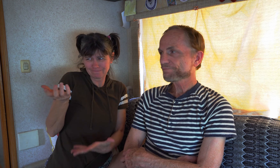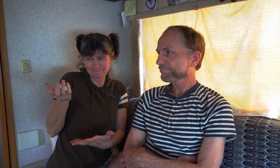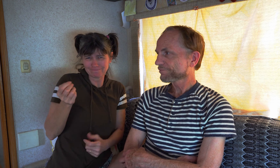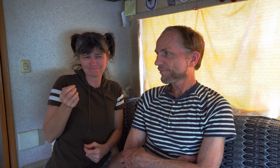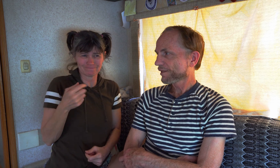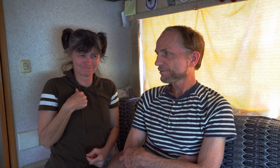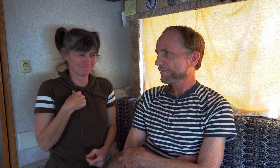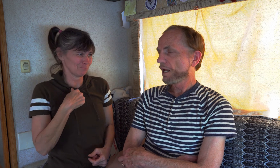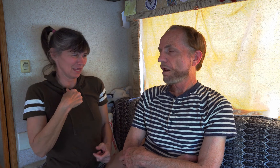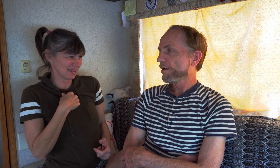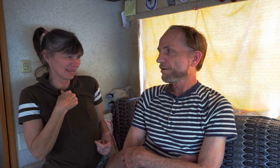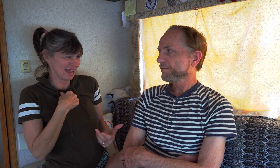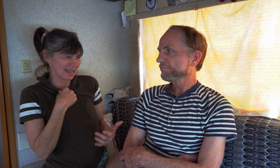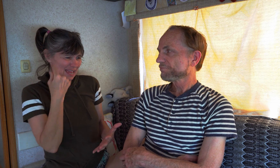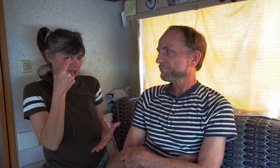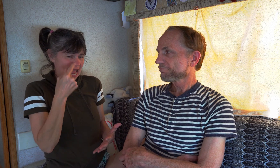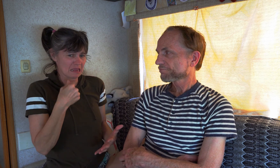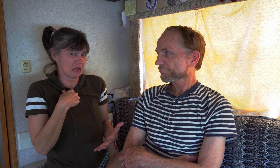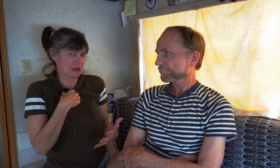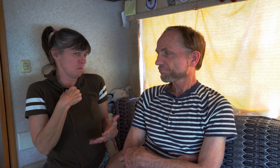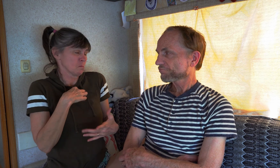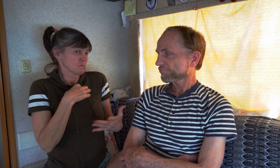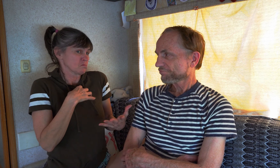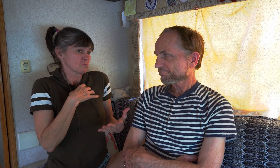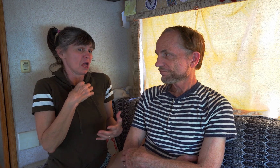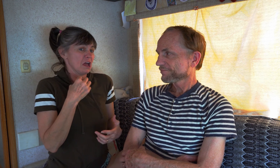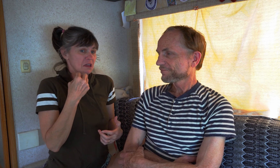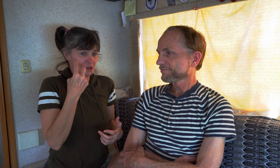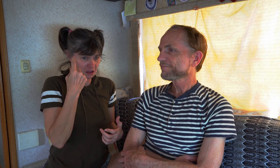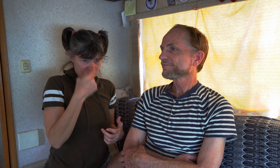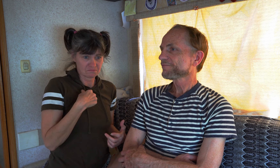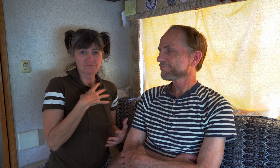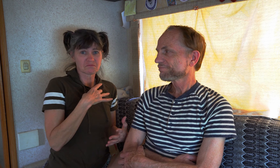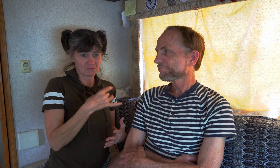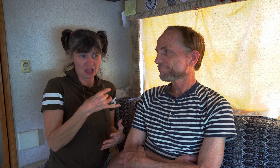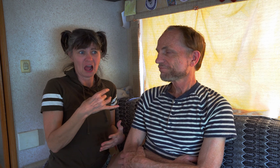think? Me, I